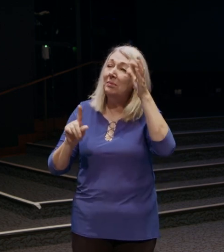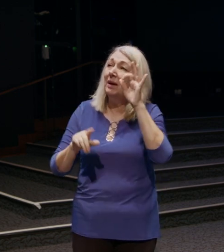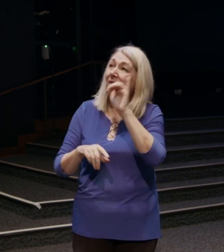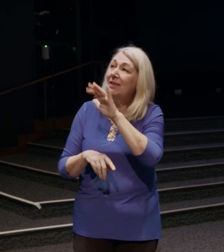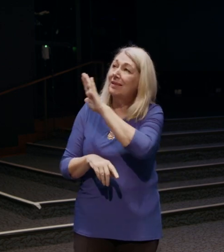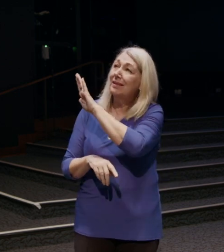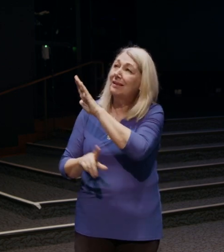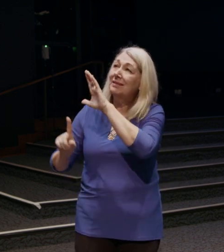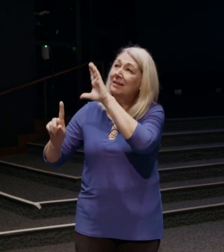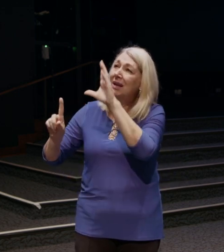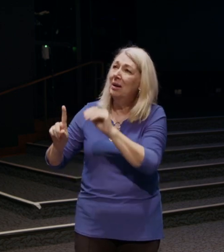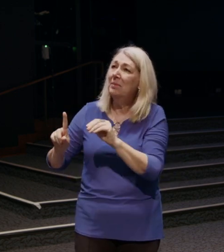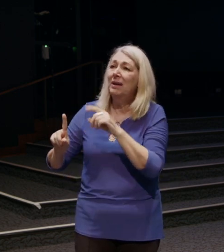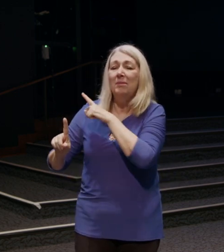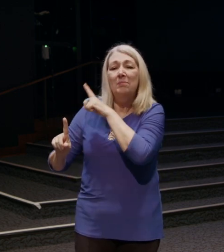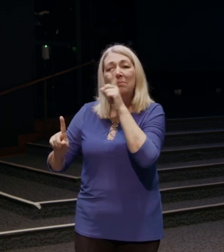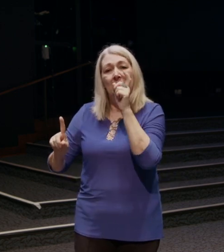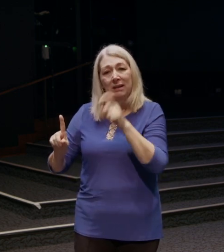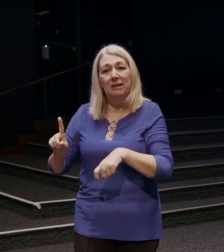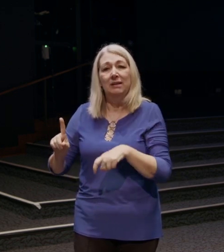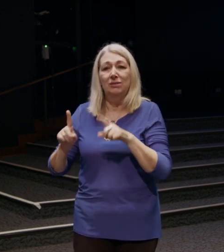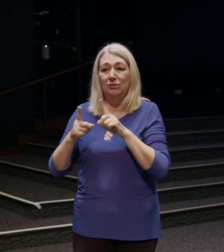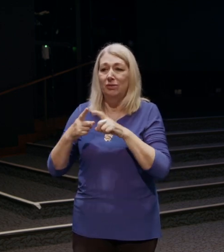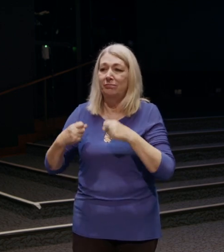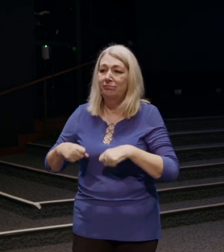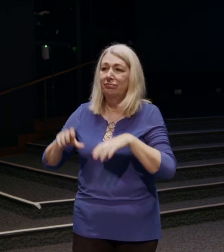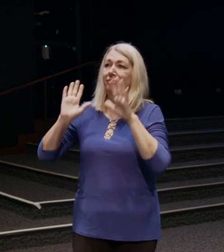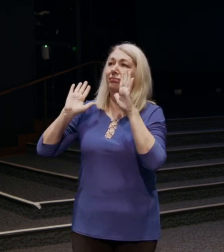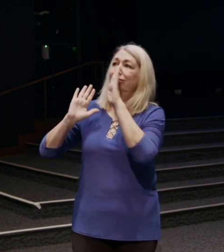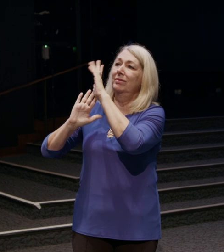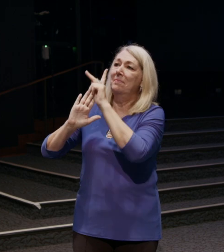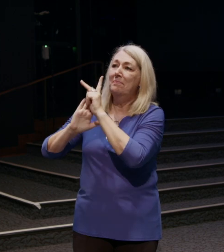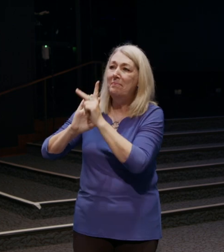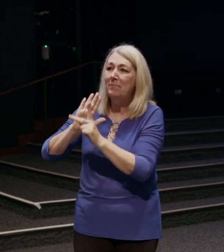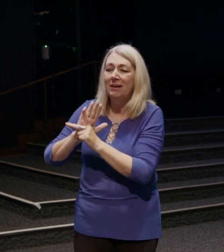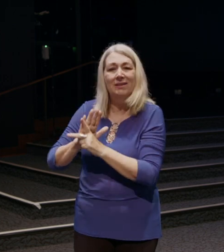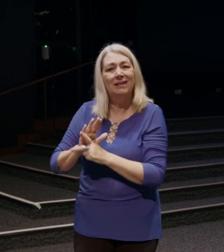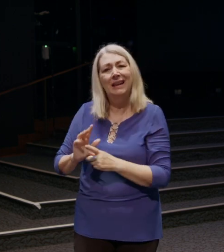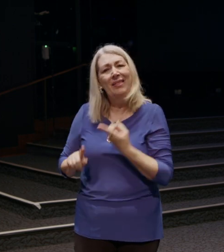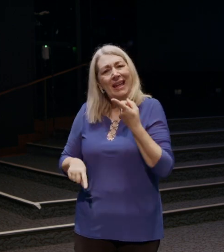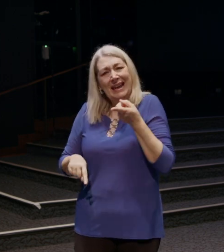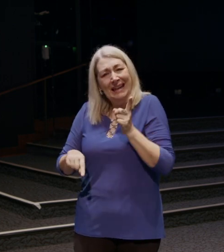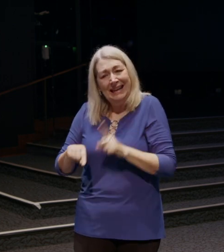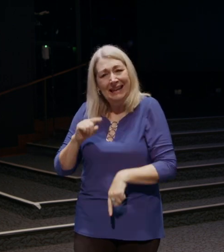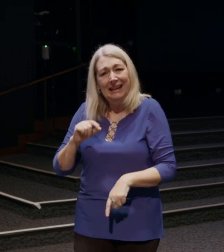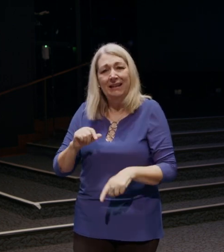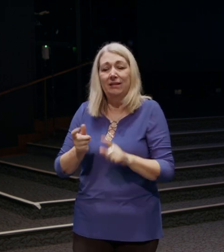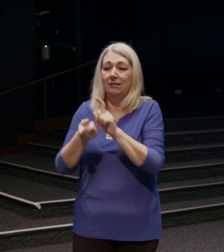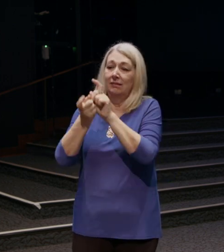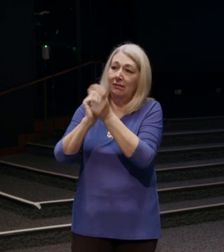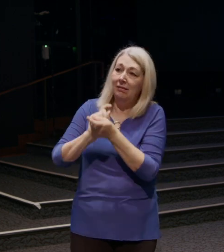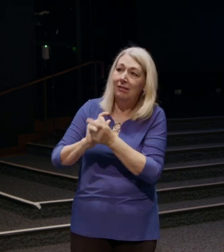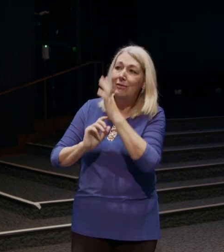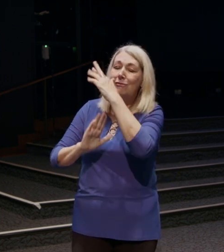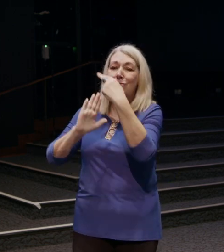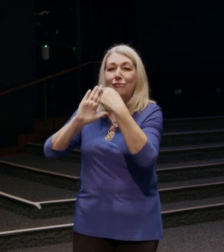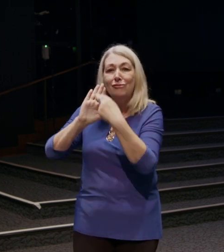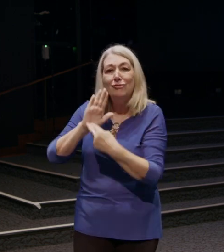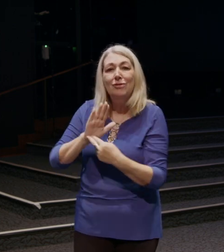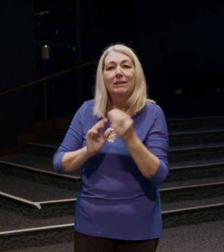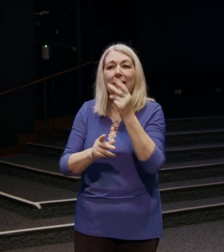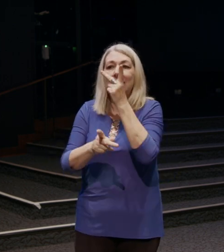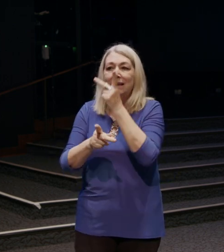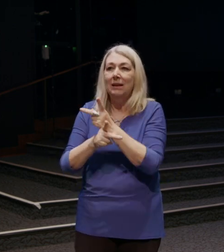too valuable to be abandoned. The company cannot abandon its precepts and maintain